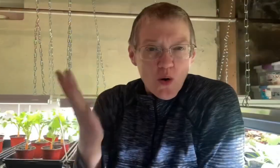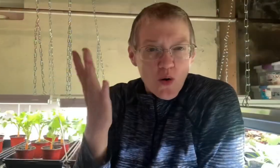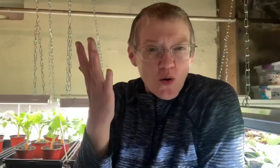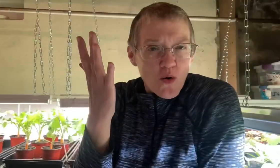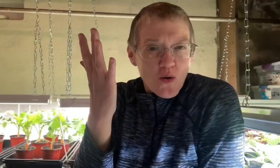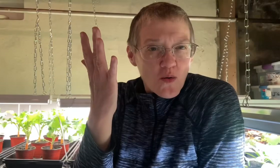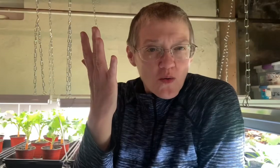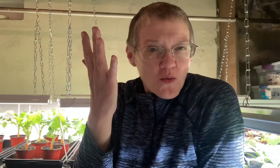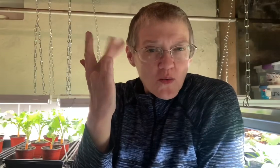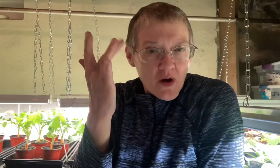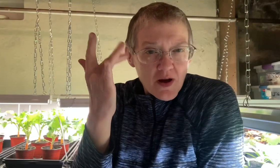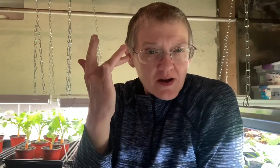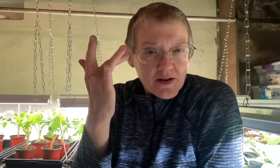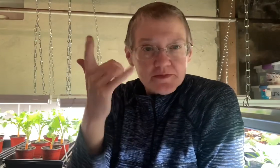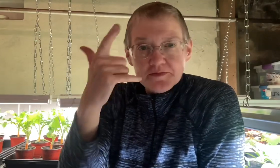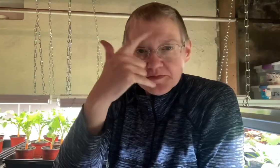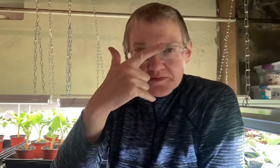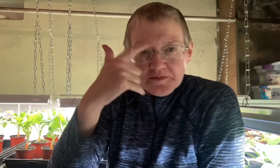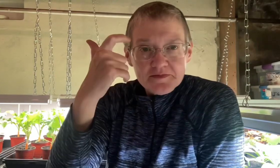Now, why are we doing this?